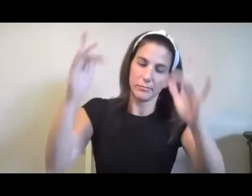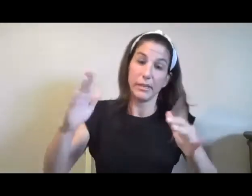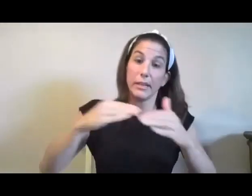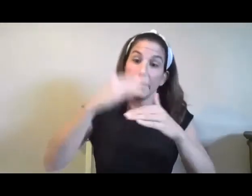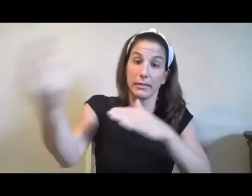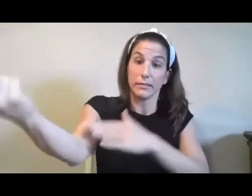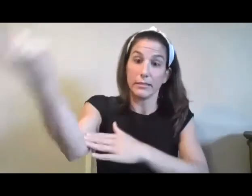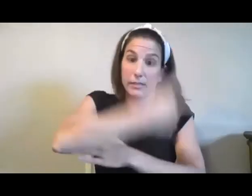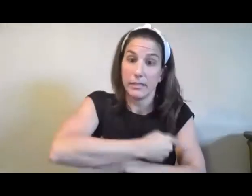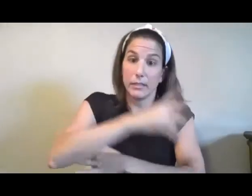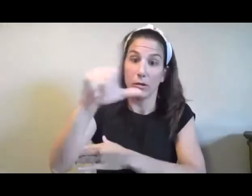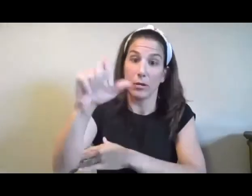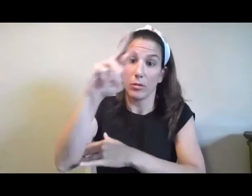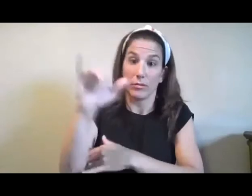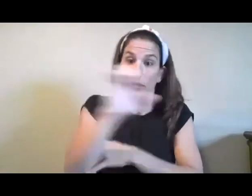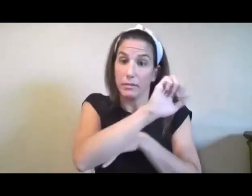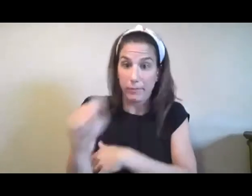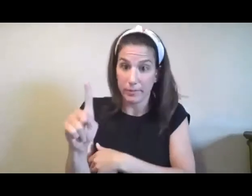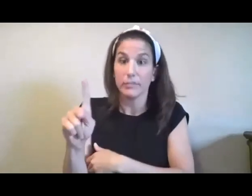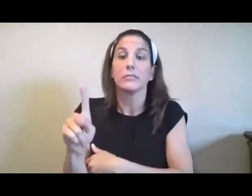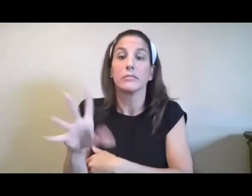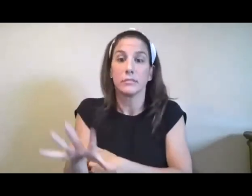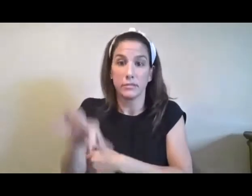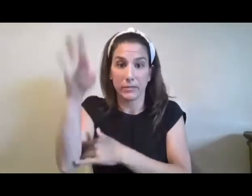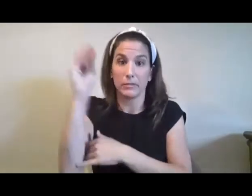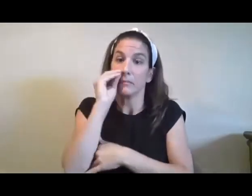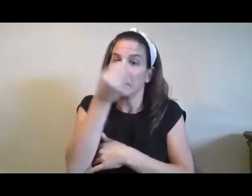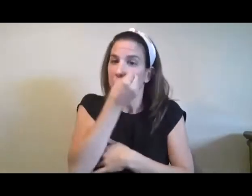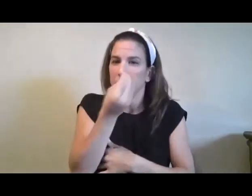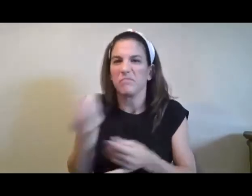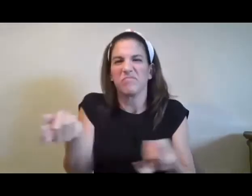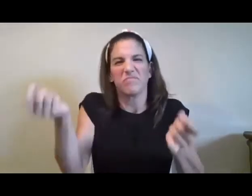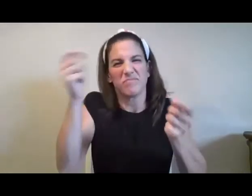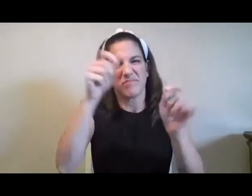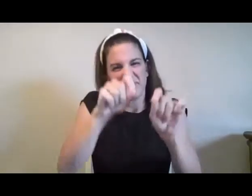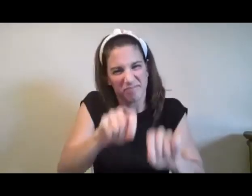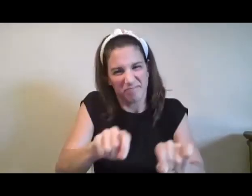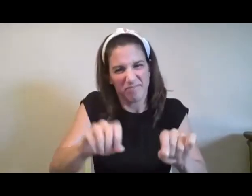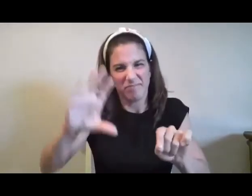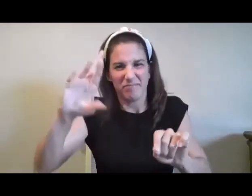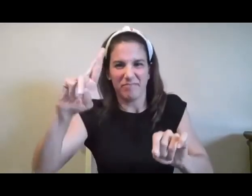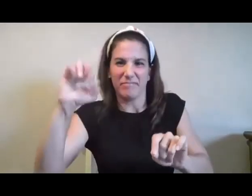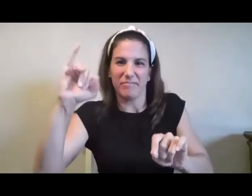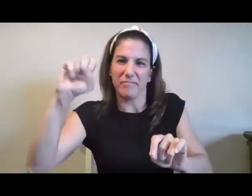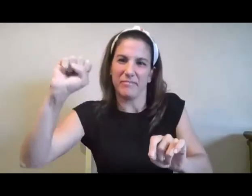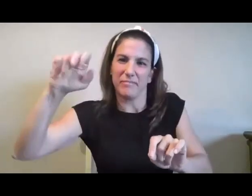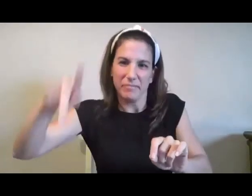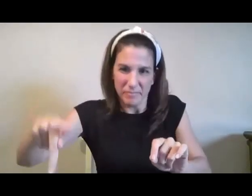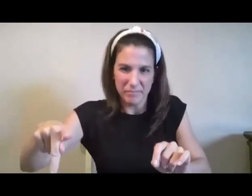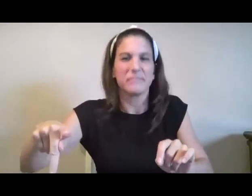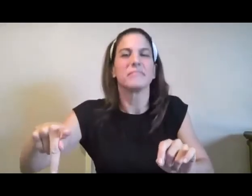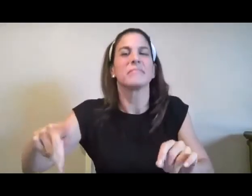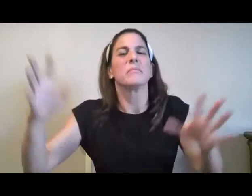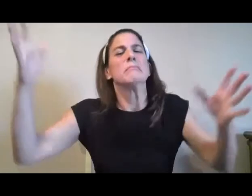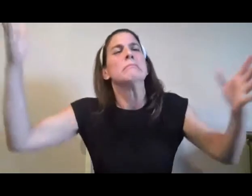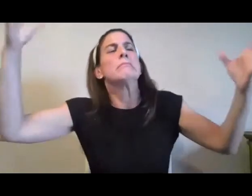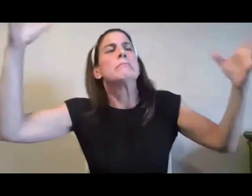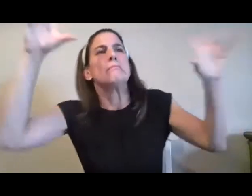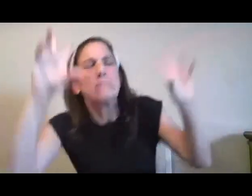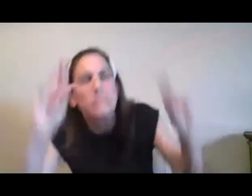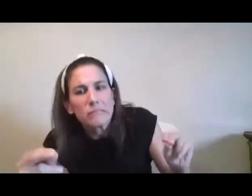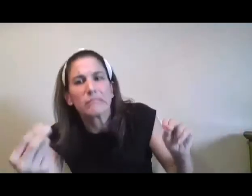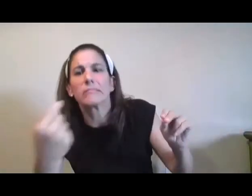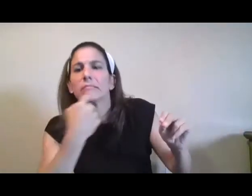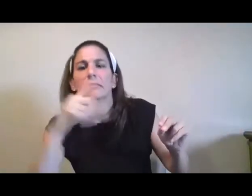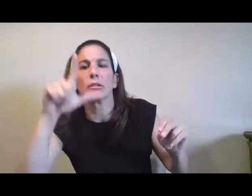Lucy returned, she found her blooms curled and crisp. "Oh no," said